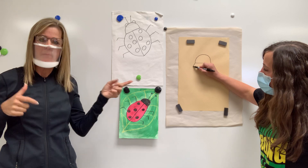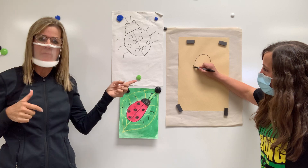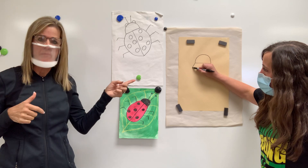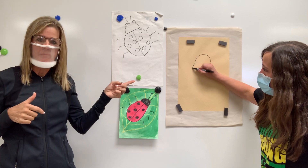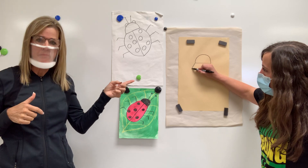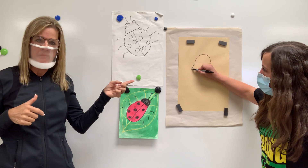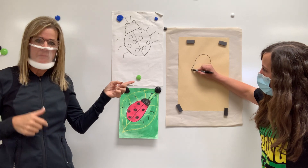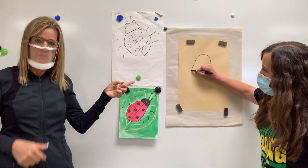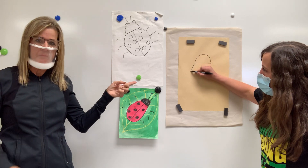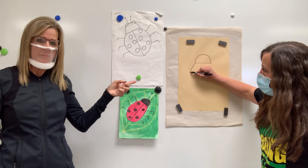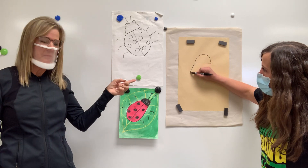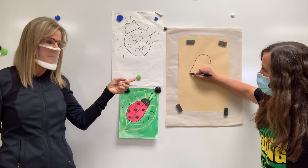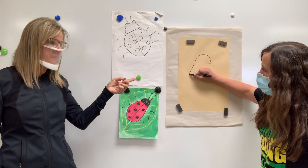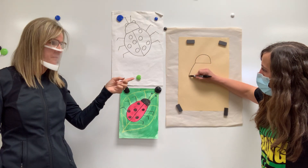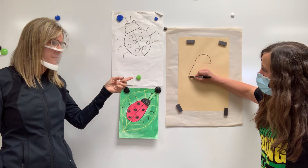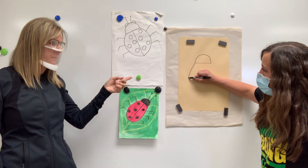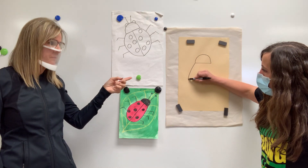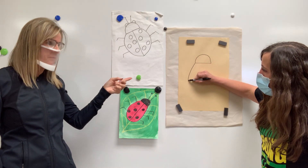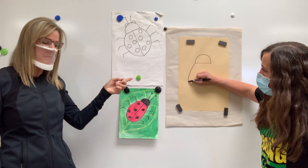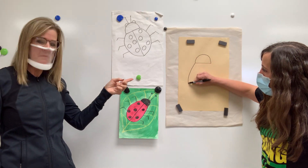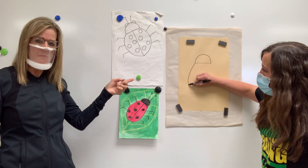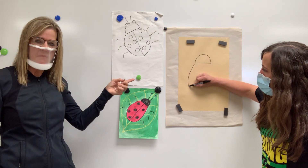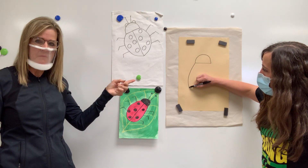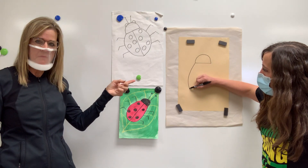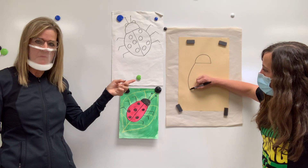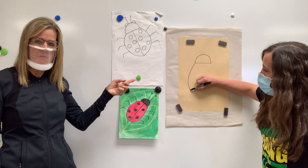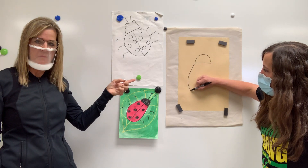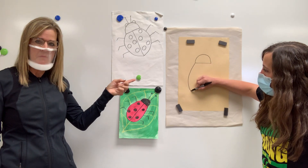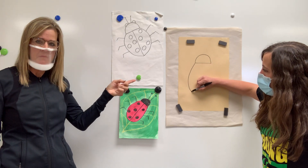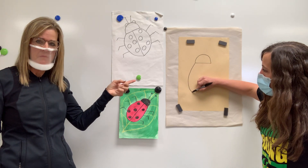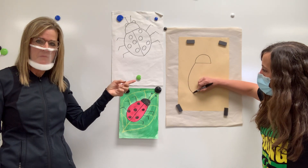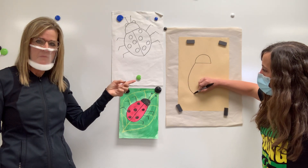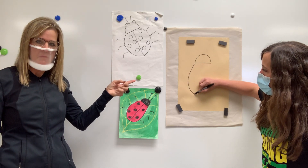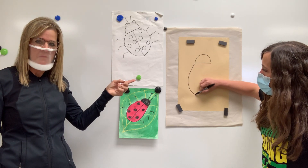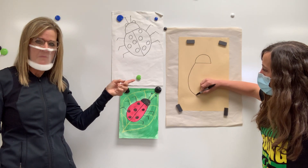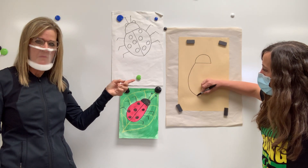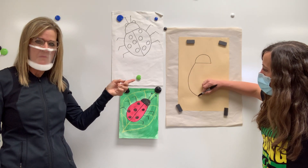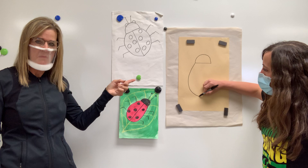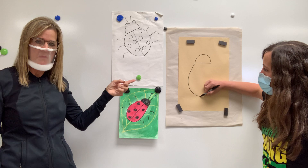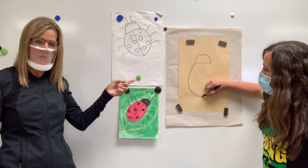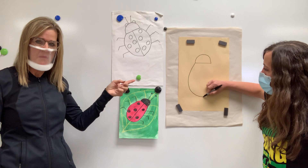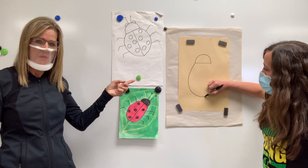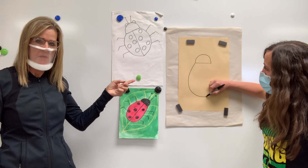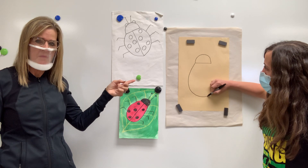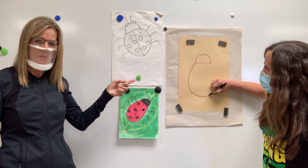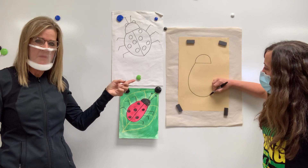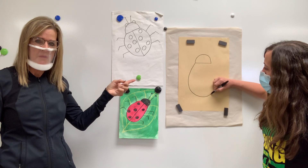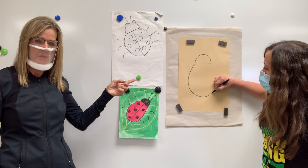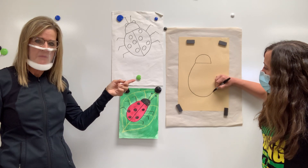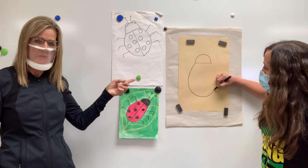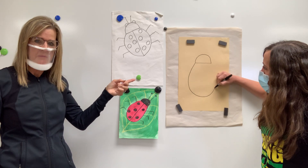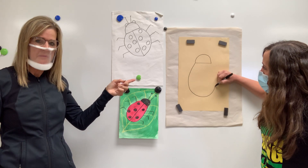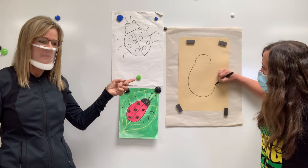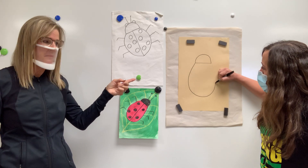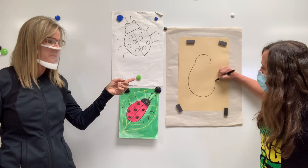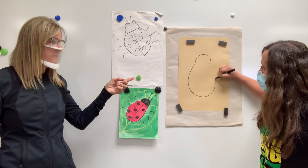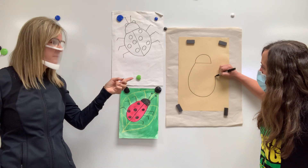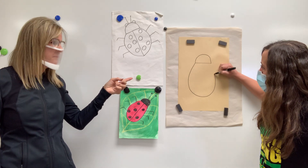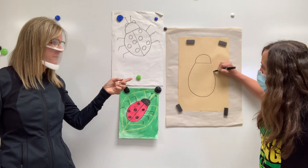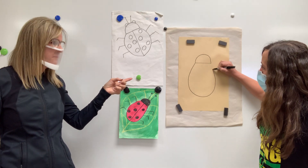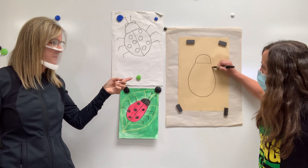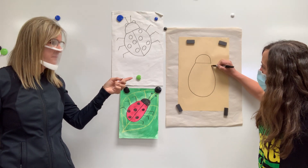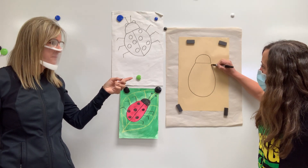line down, bigger than that top curve line, nice and slow, and bring it back